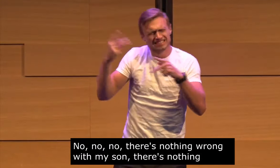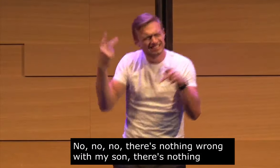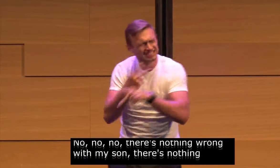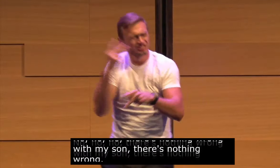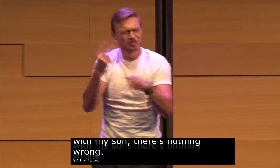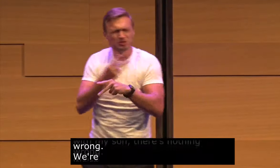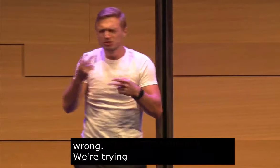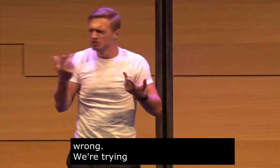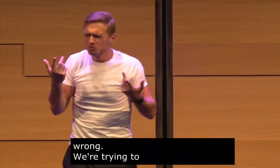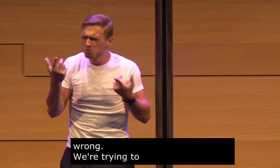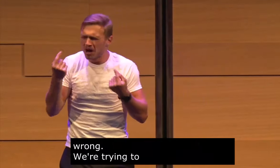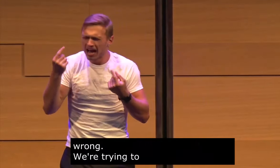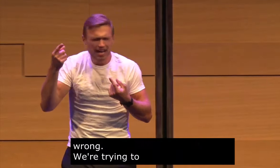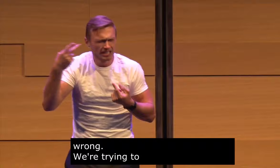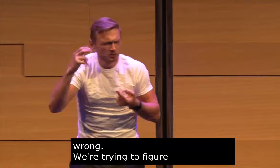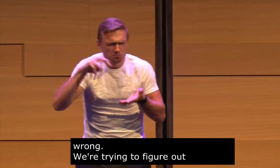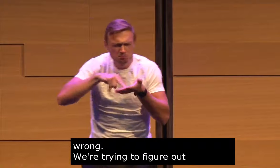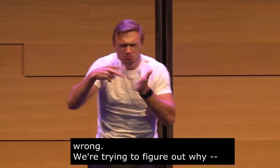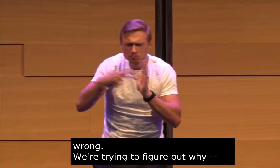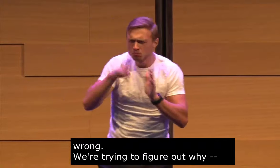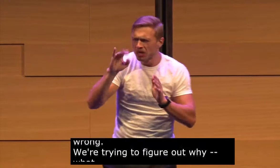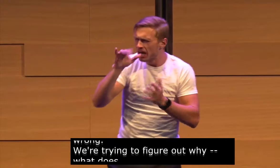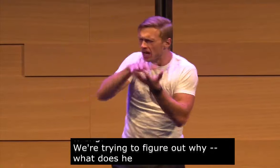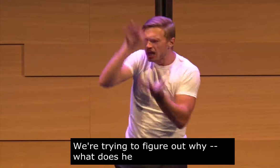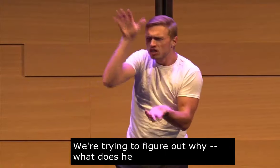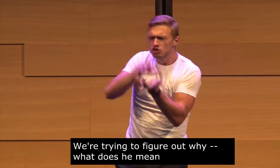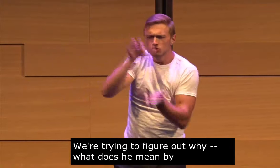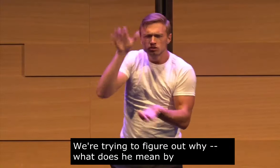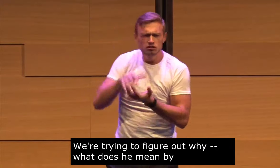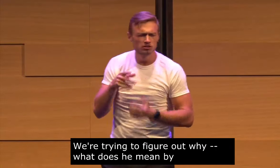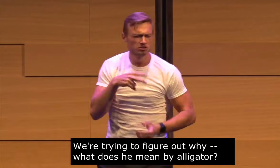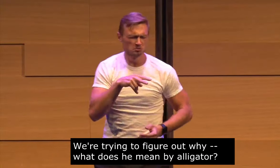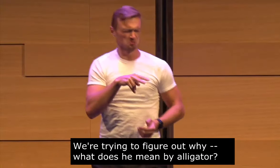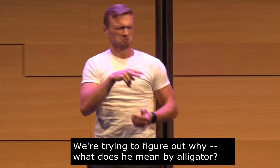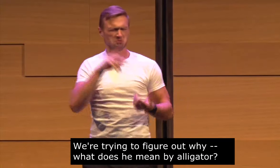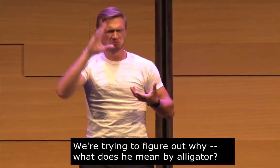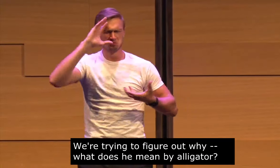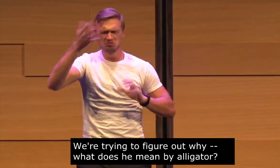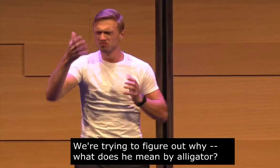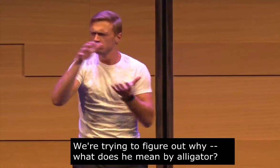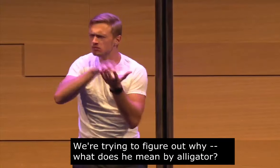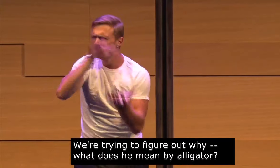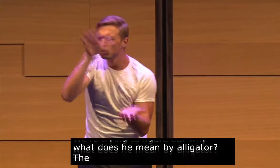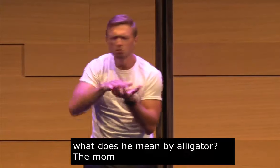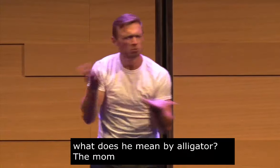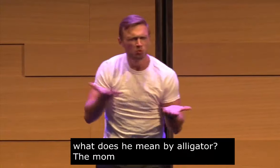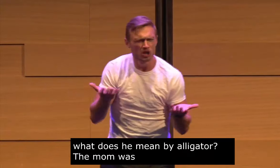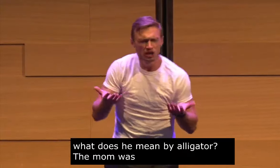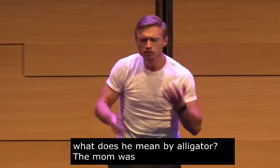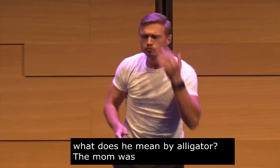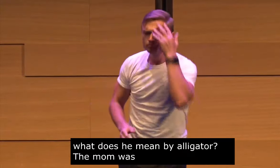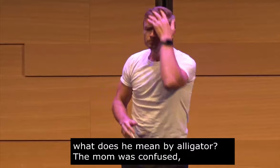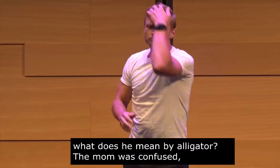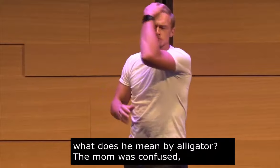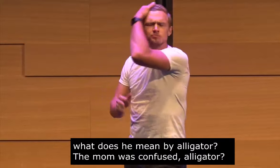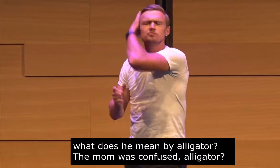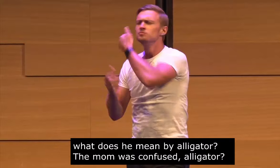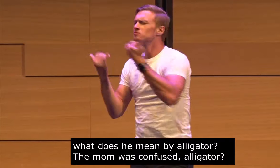wrong. We're trying to figure out why, what does he mean by alligator? The mom was confused. Alligator.